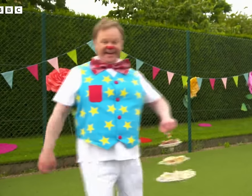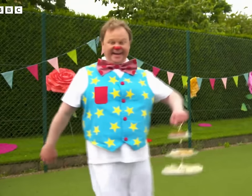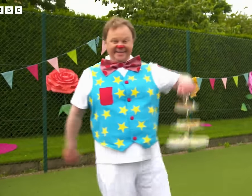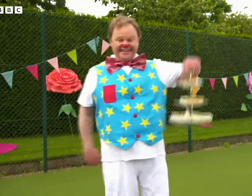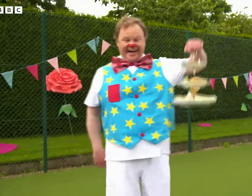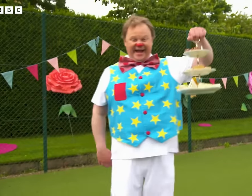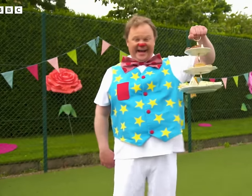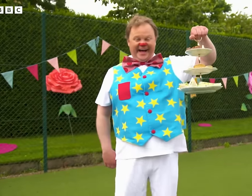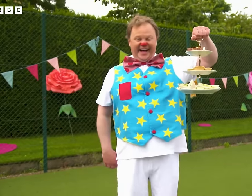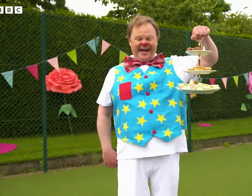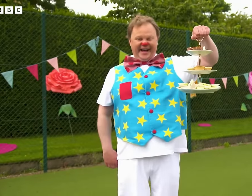Ta-da!